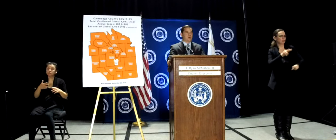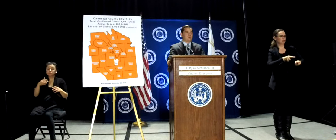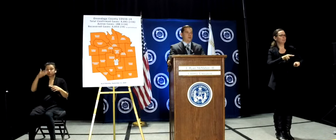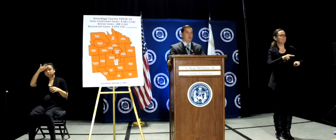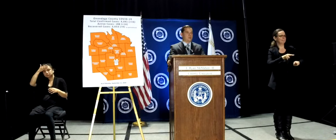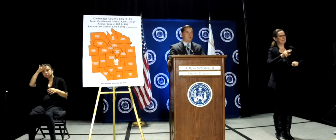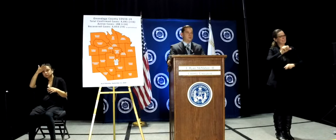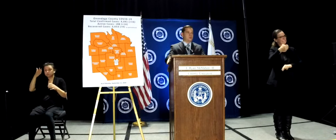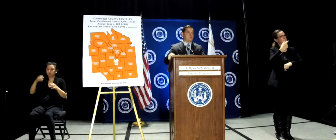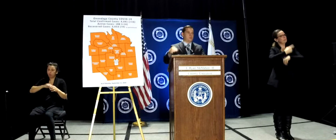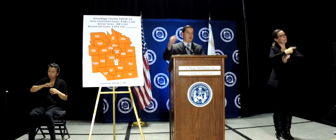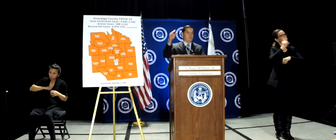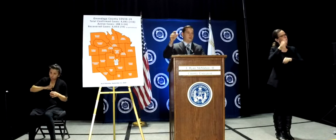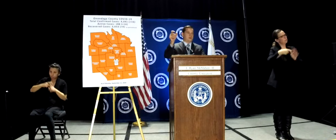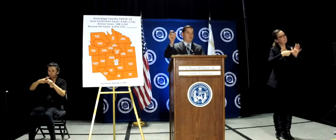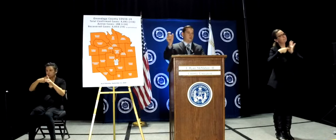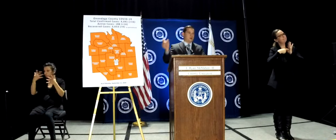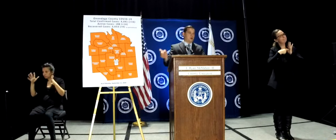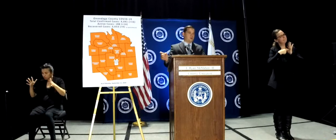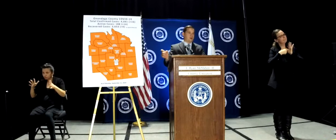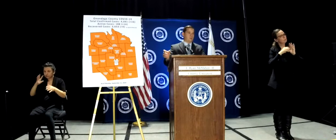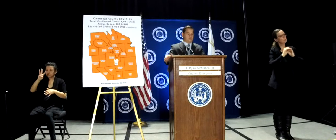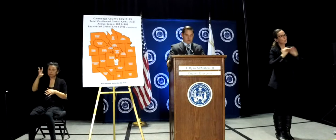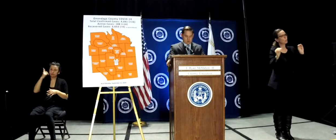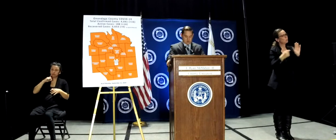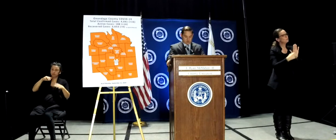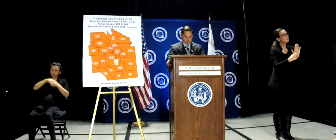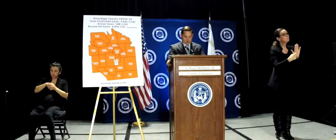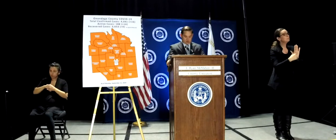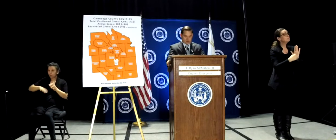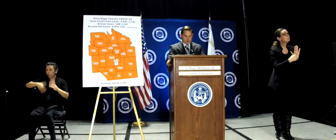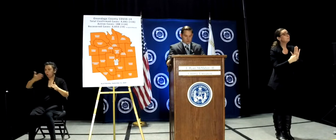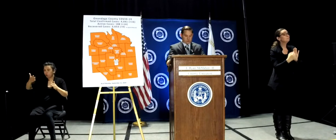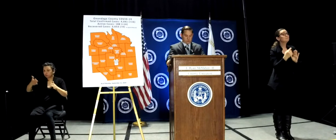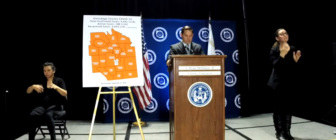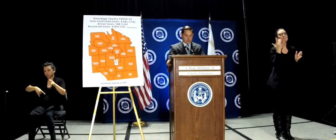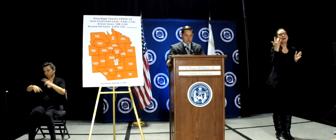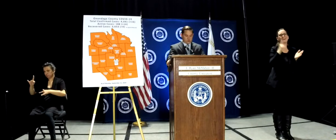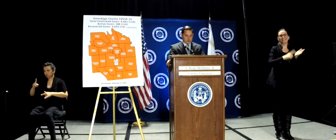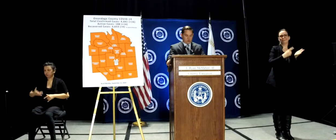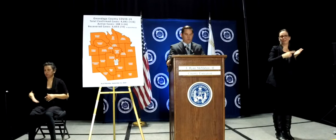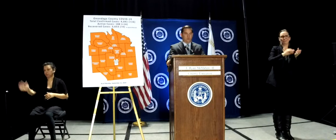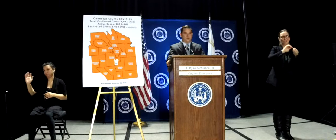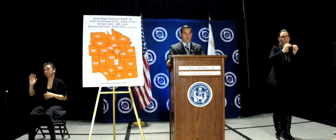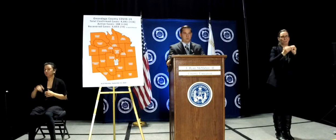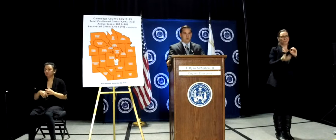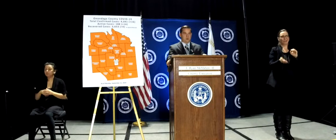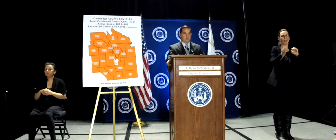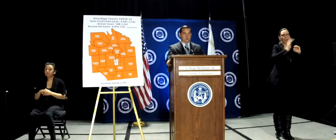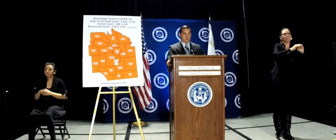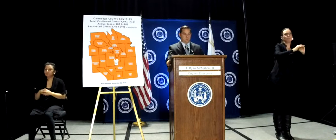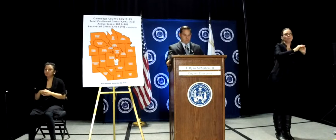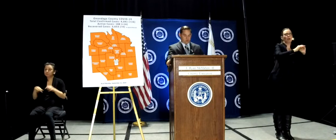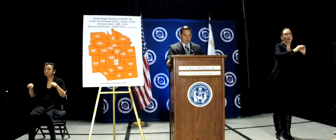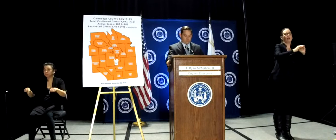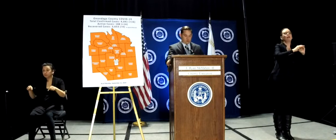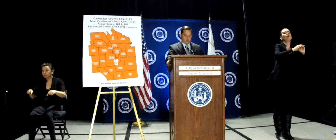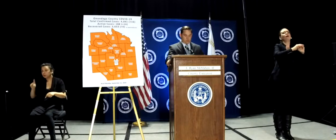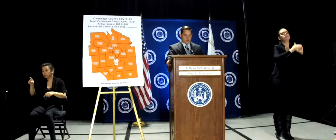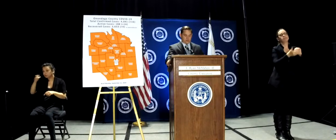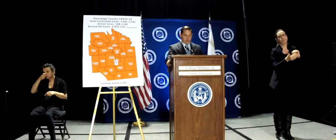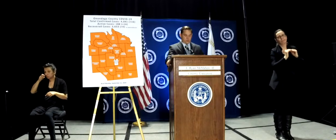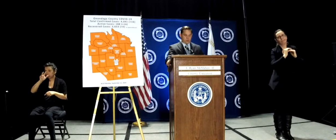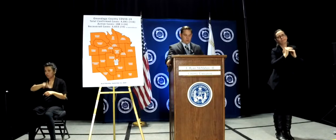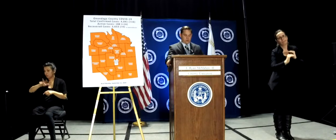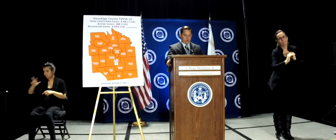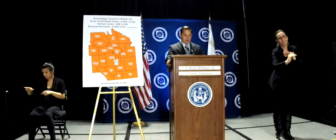big recovery numbers that will build up, and then you'll have big recovery numbers. So I think this week we'll see hopefully some big recovery